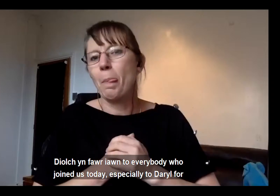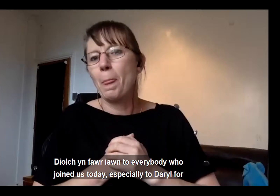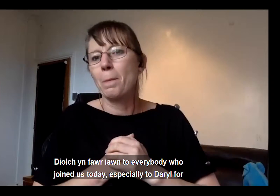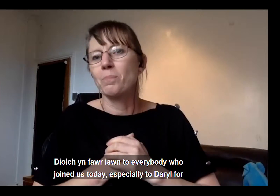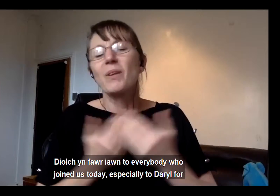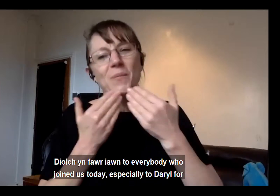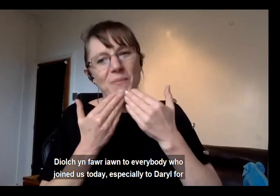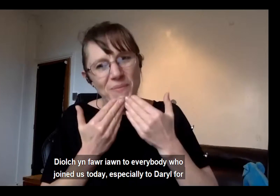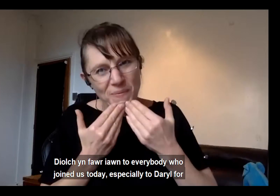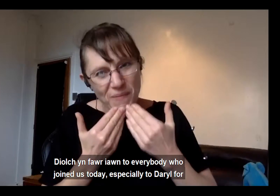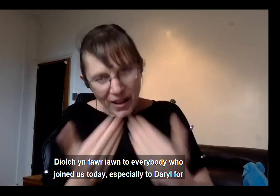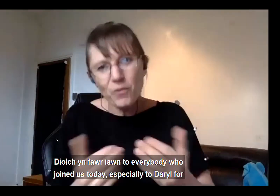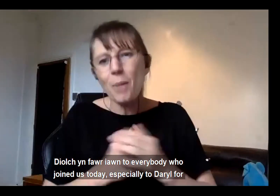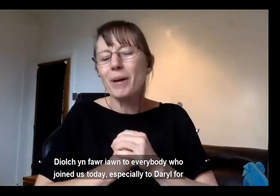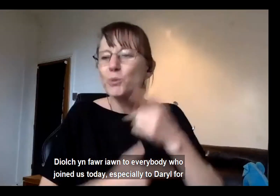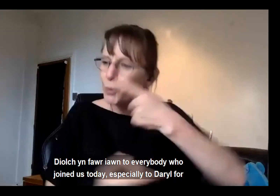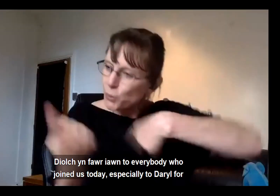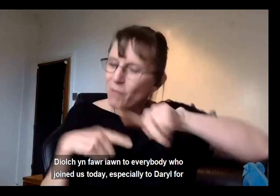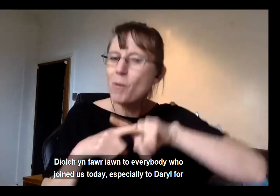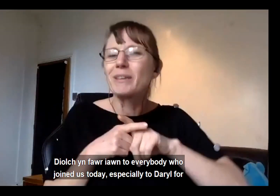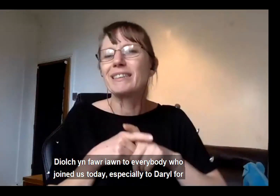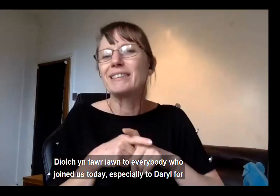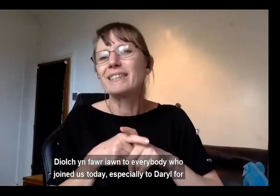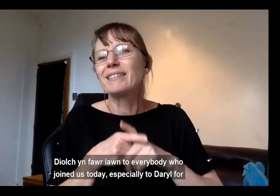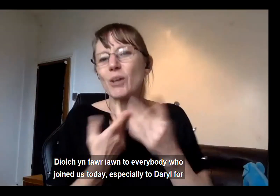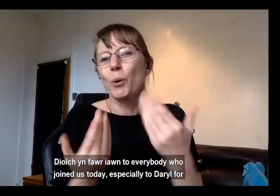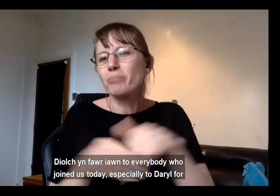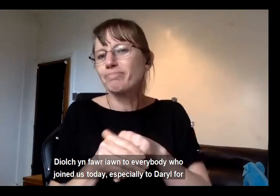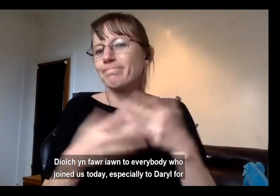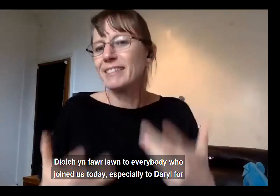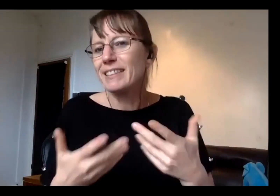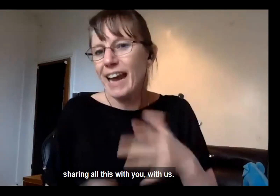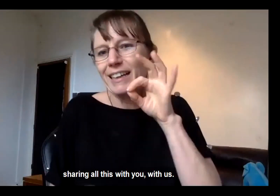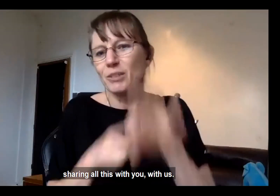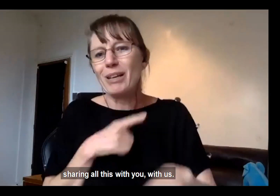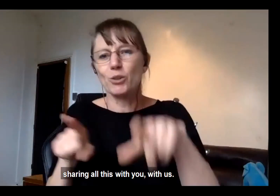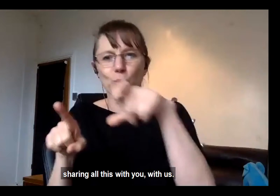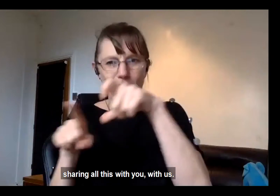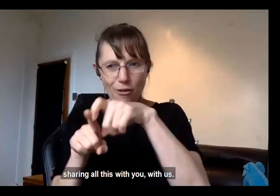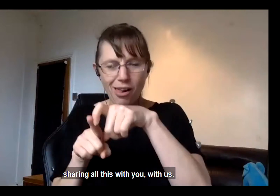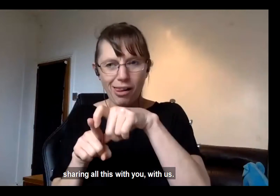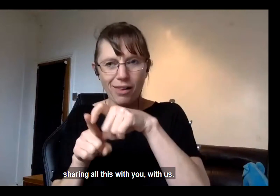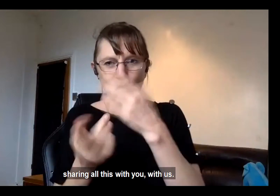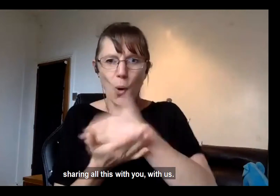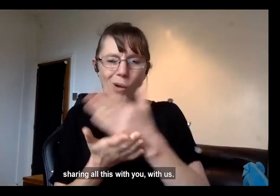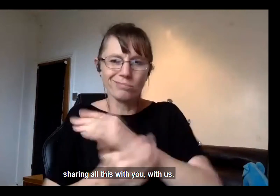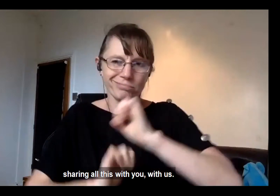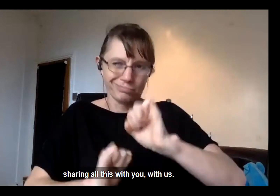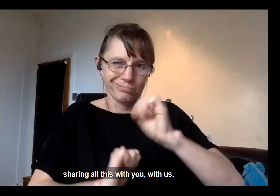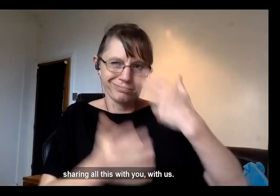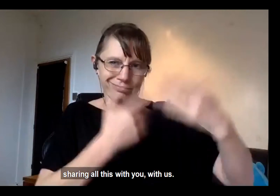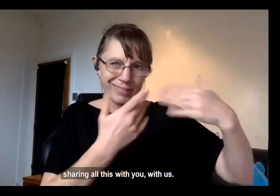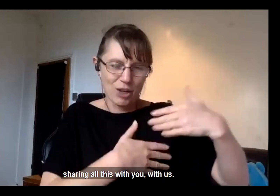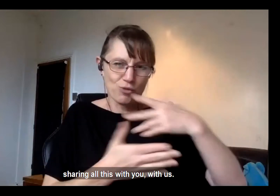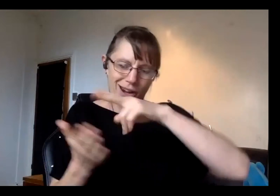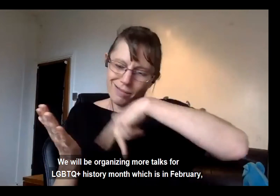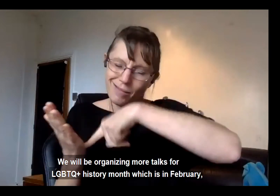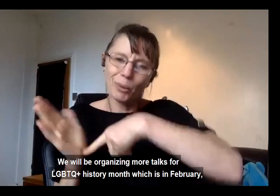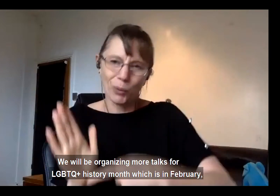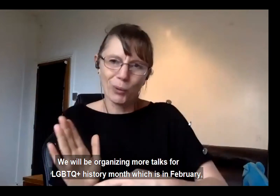diolch fawr iawn to everybody who joined us today, especially to Darryl for sharing all this with